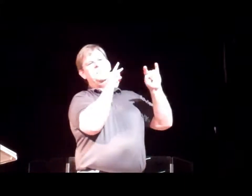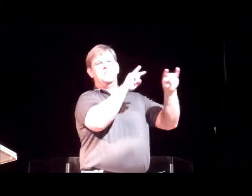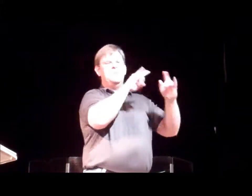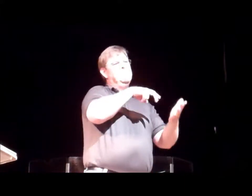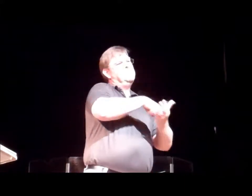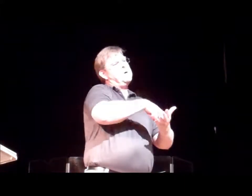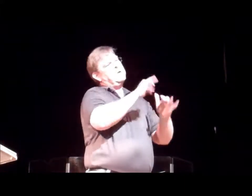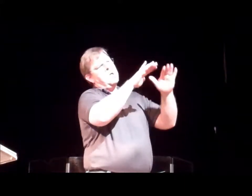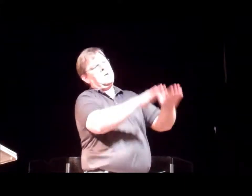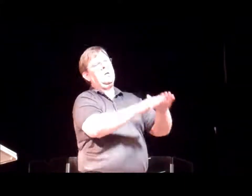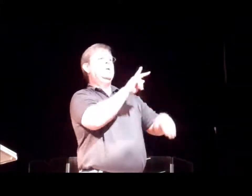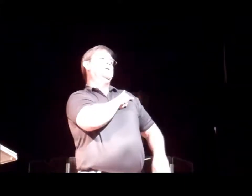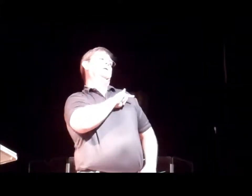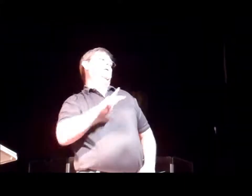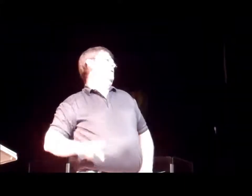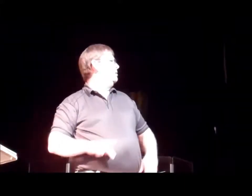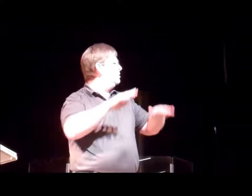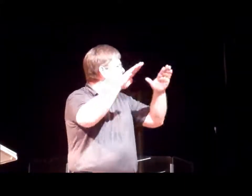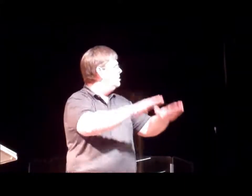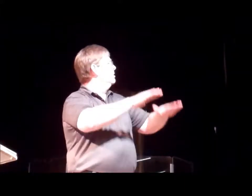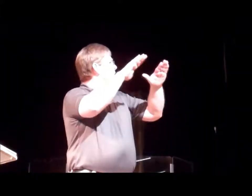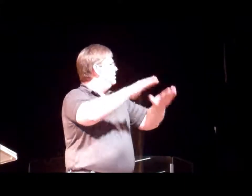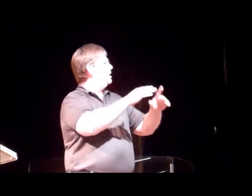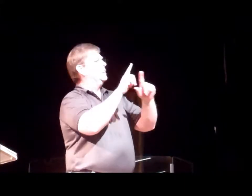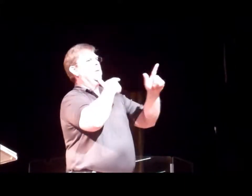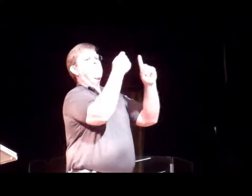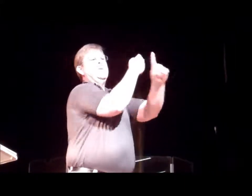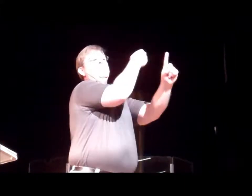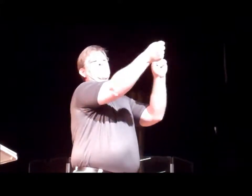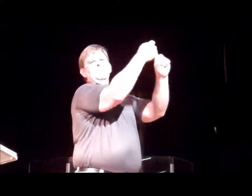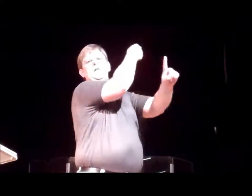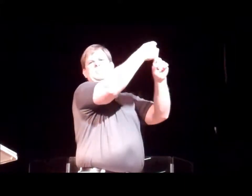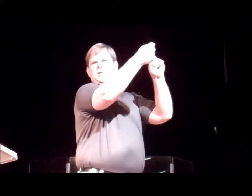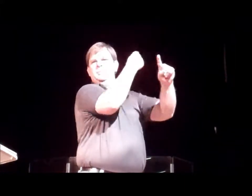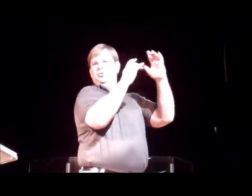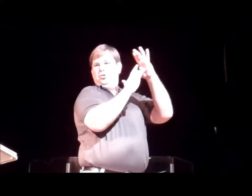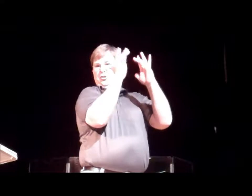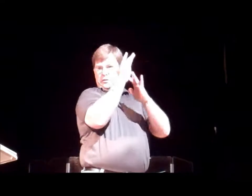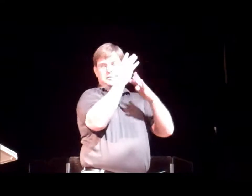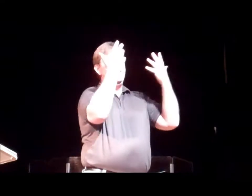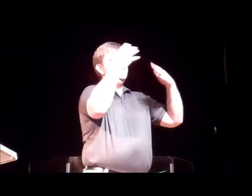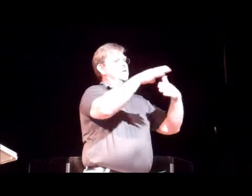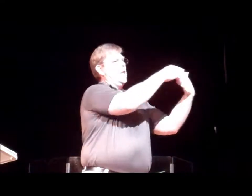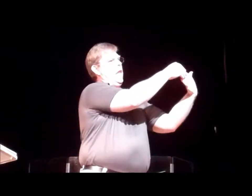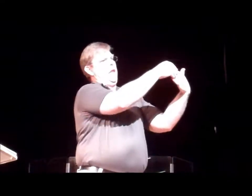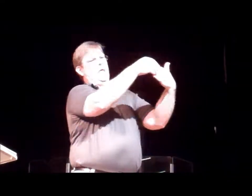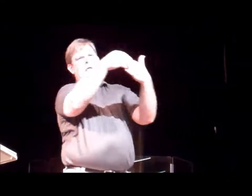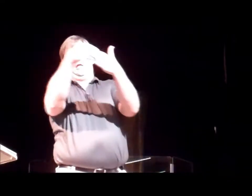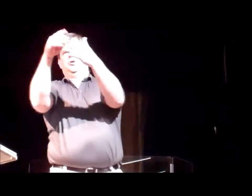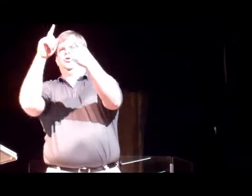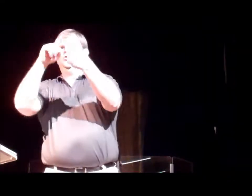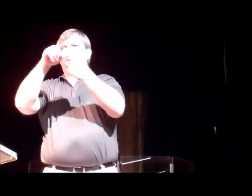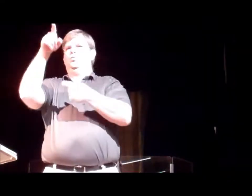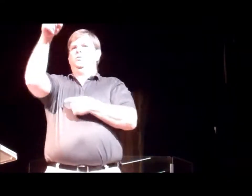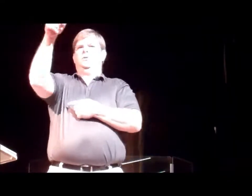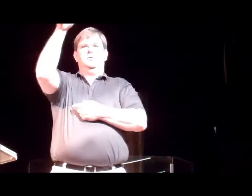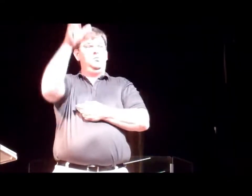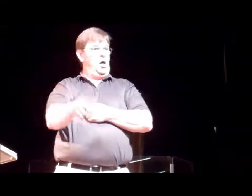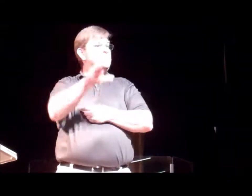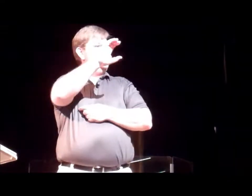And then, in mockery, they knelt before him, called him king. They beat him and eventually led him